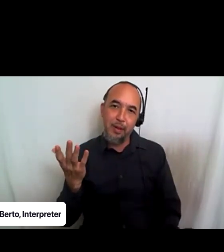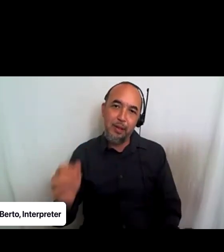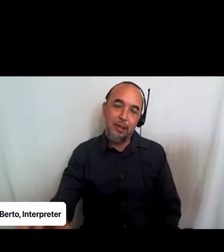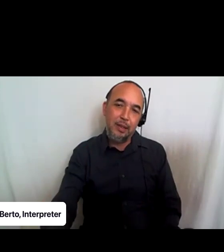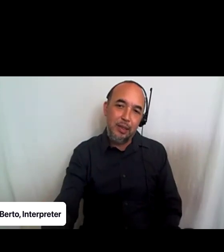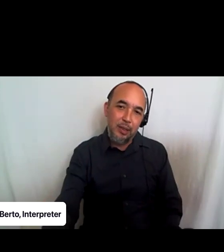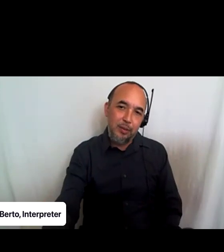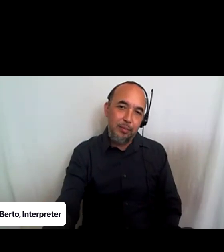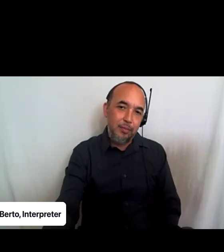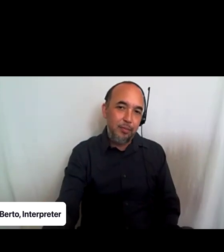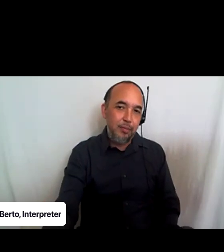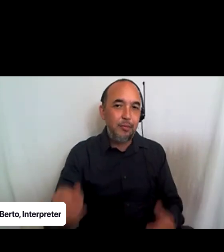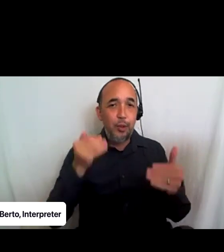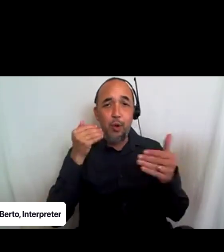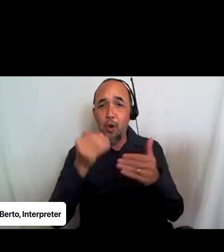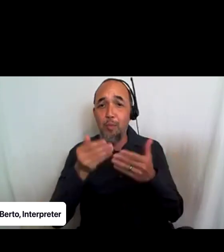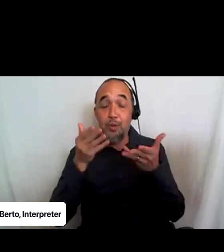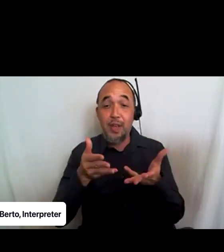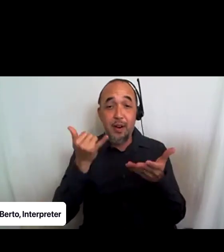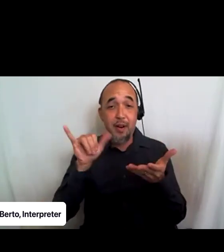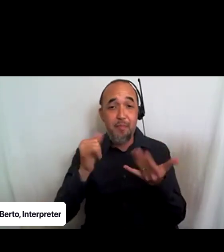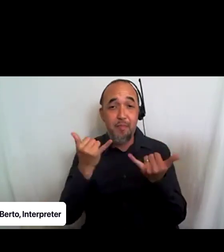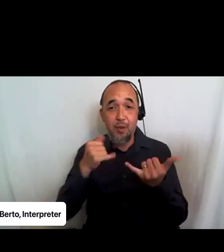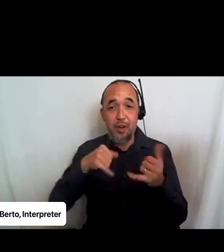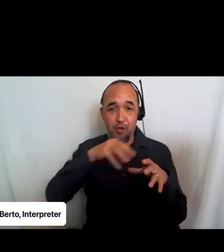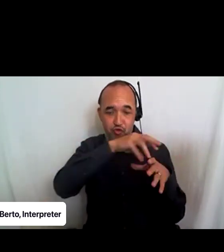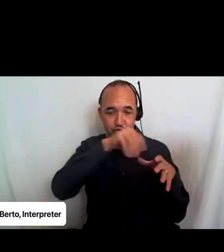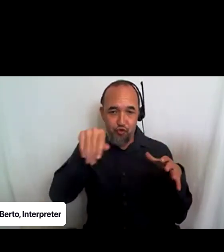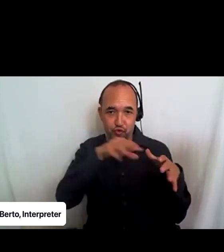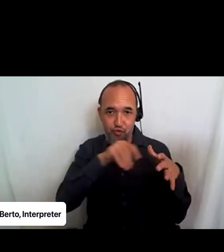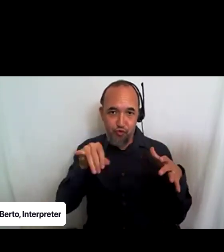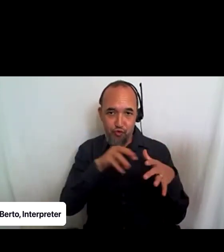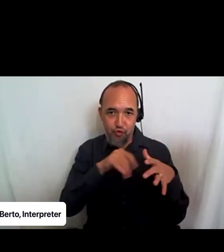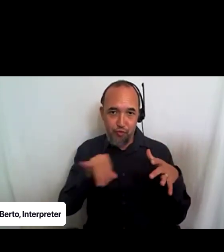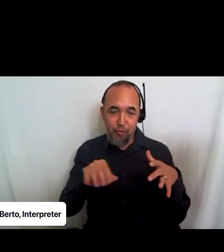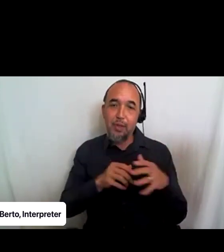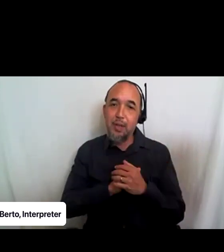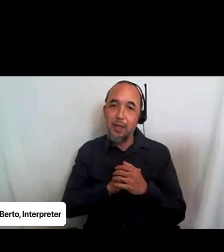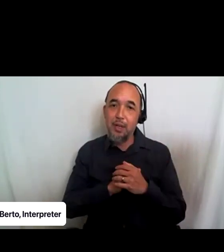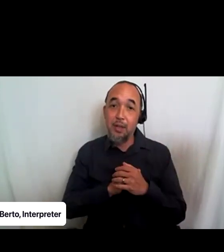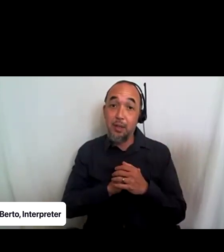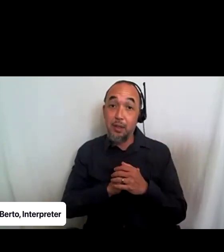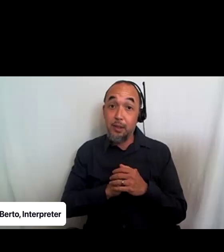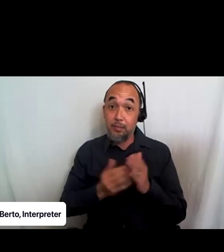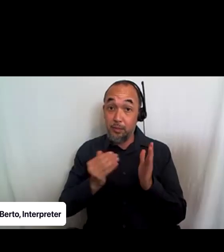And we're almost there. Now we just have to top the mac and cheese dish with this breadcrumb dish. Again, if you're